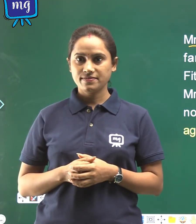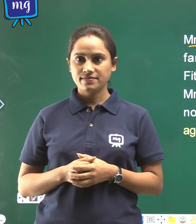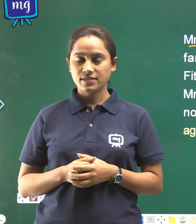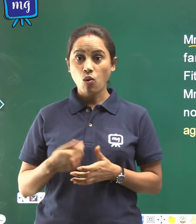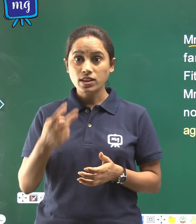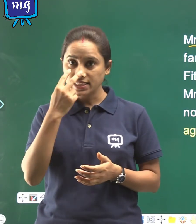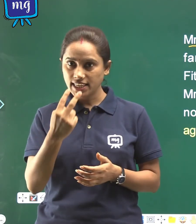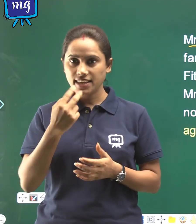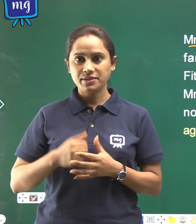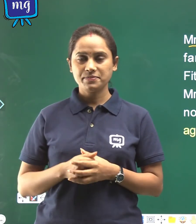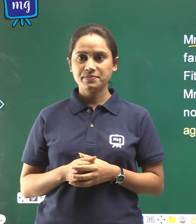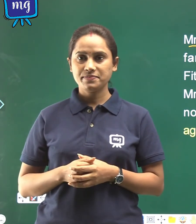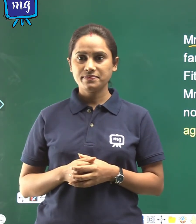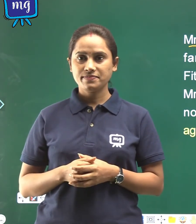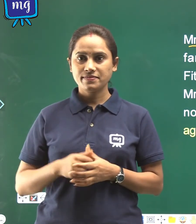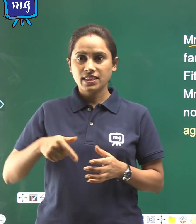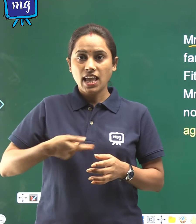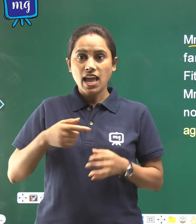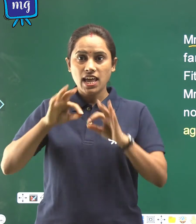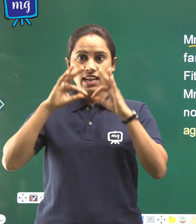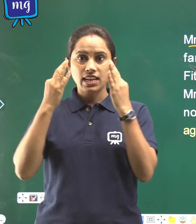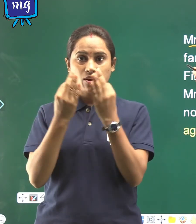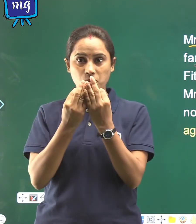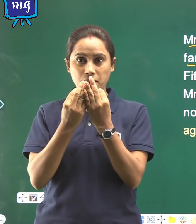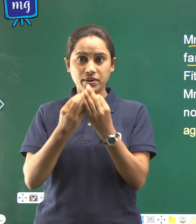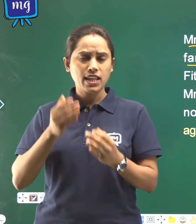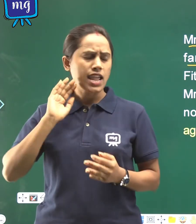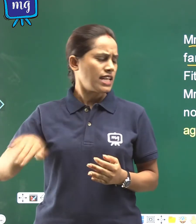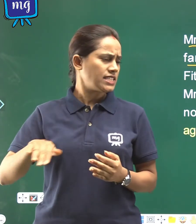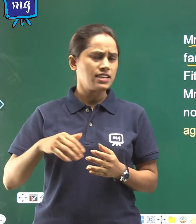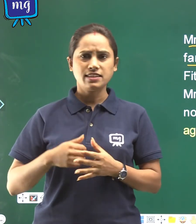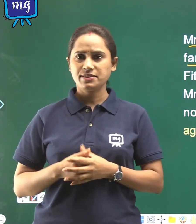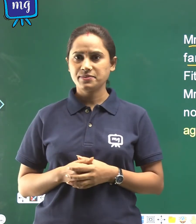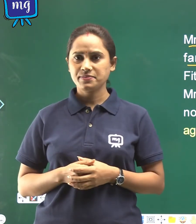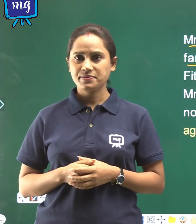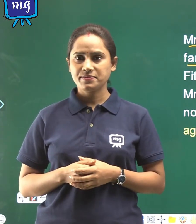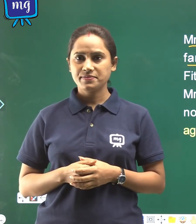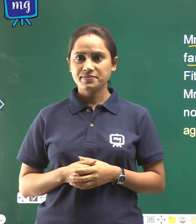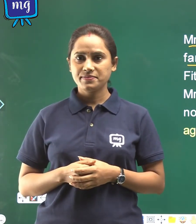on seeing her family insult,